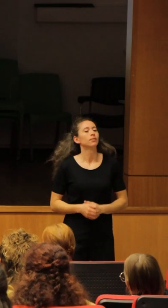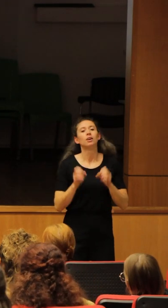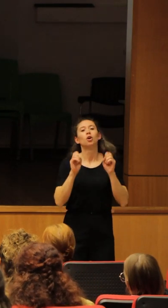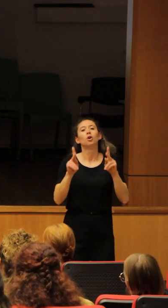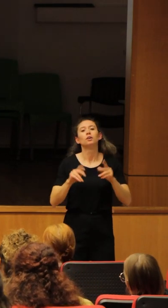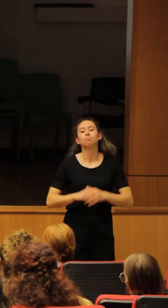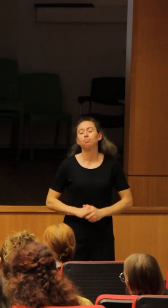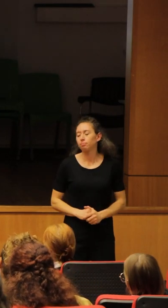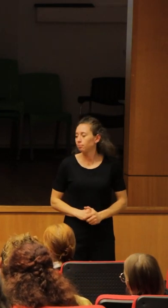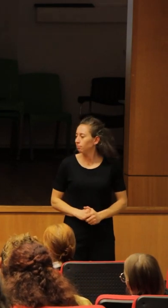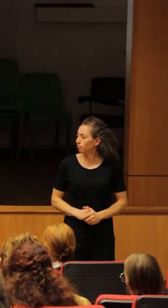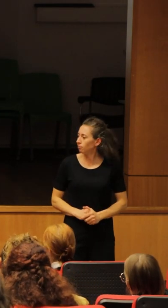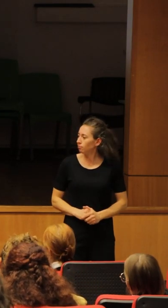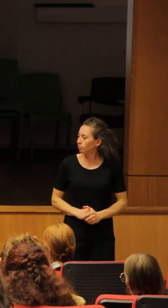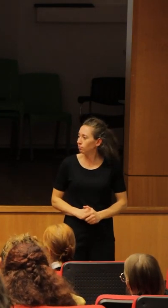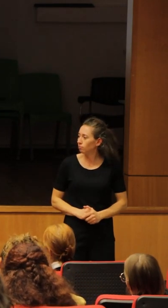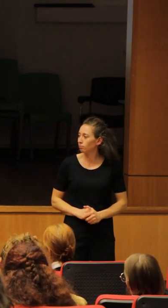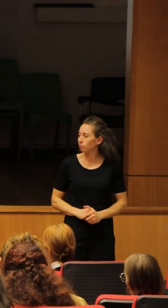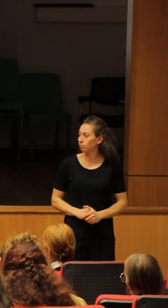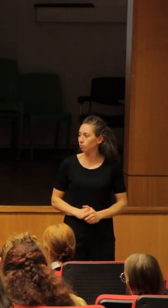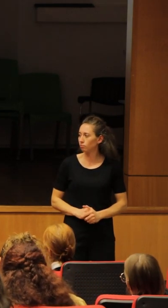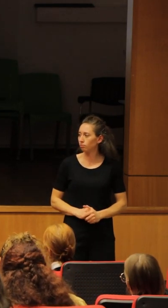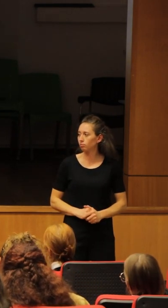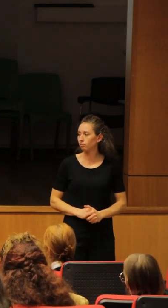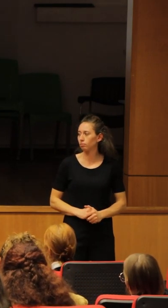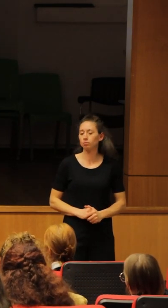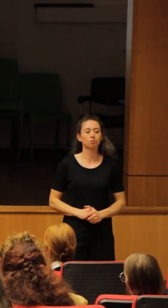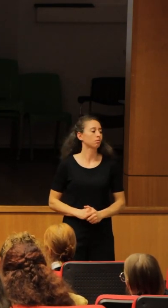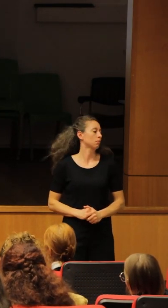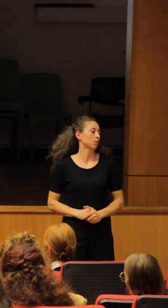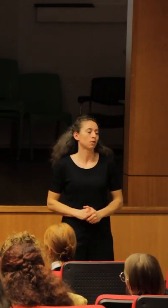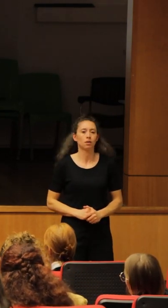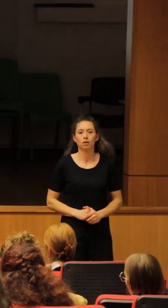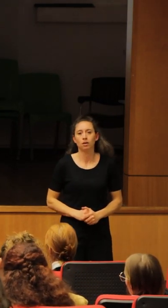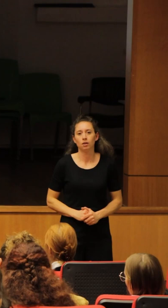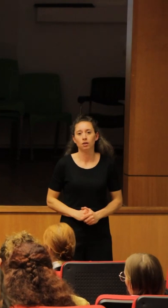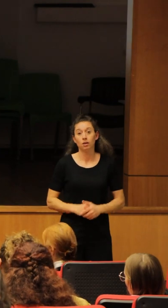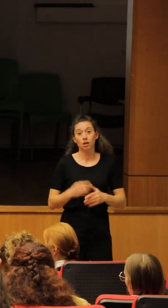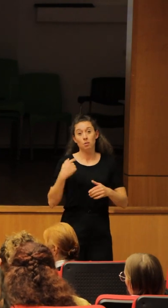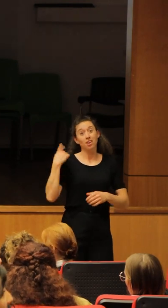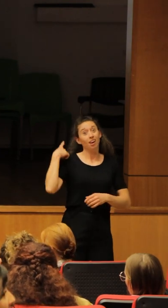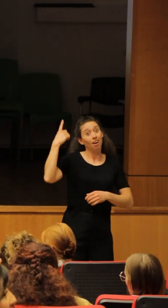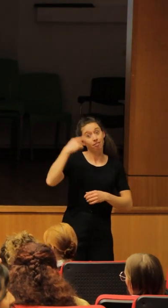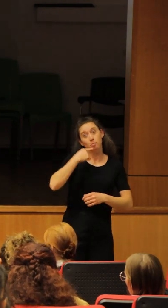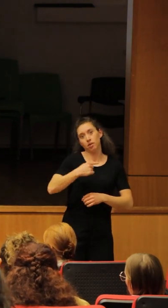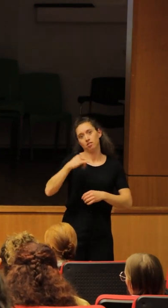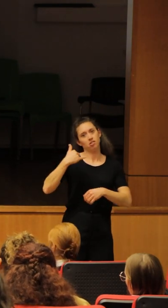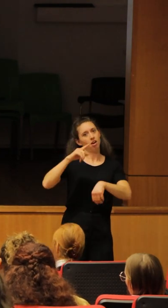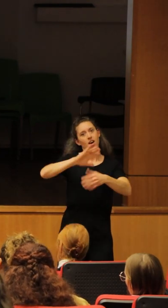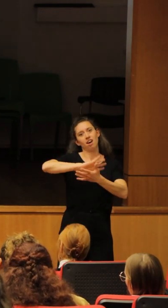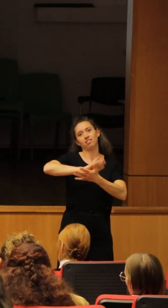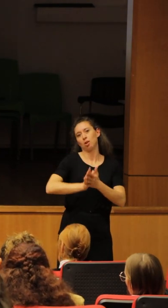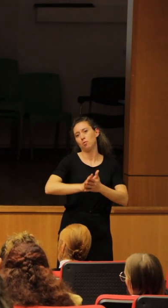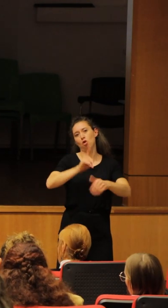Okay. So I think we, you know, my boss for today said. Mi jefe dice que se acabó el